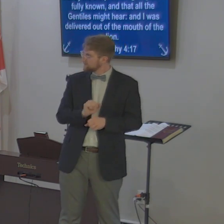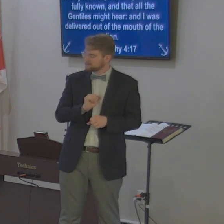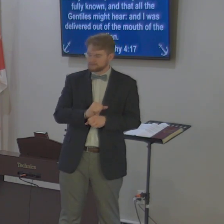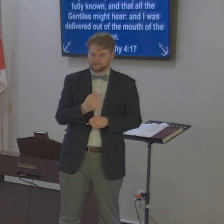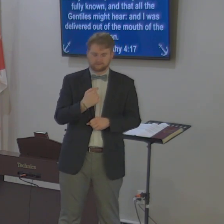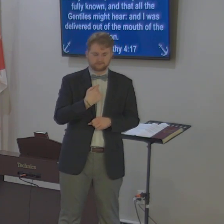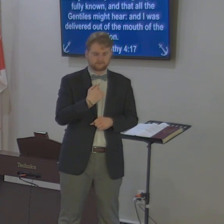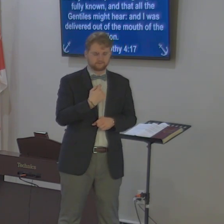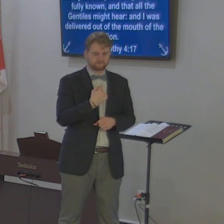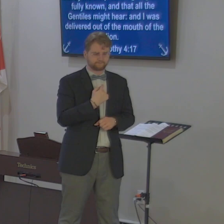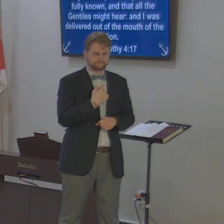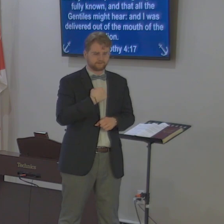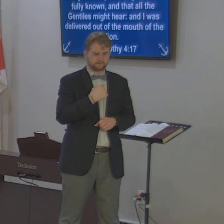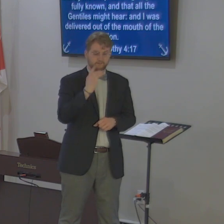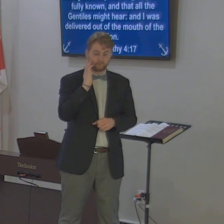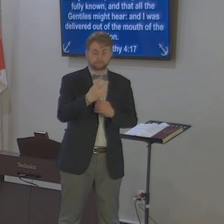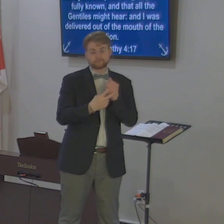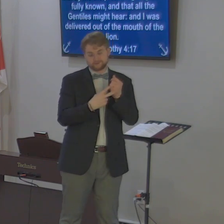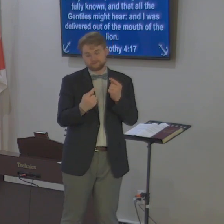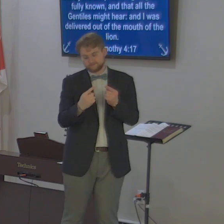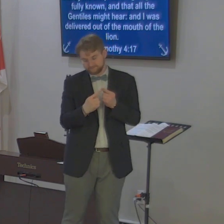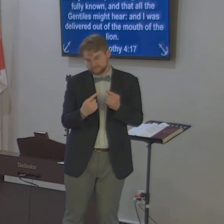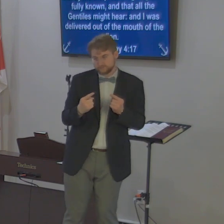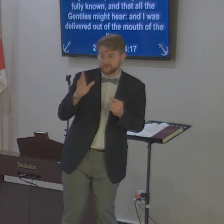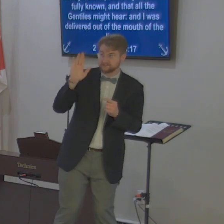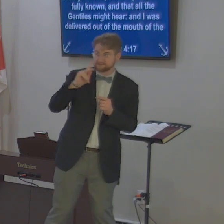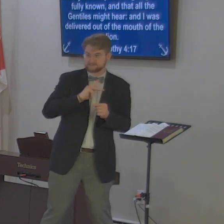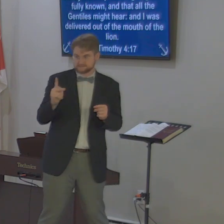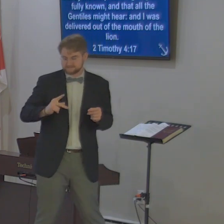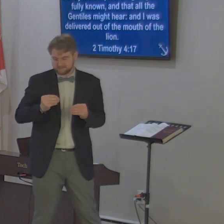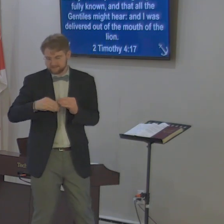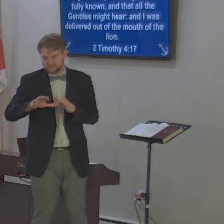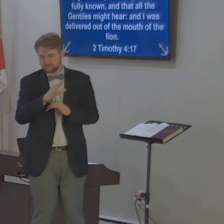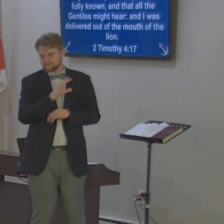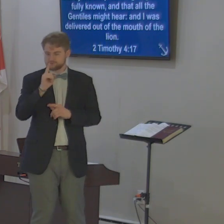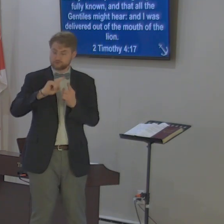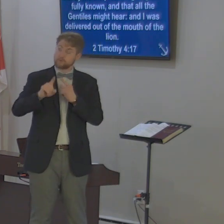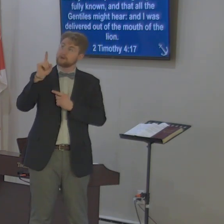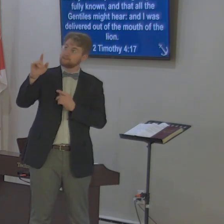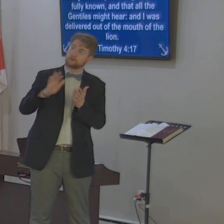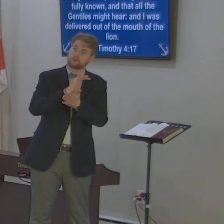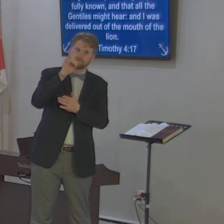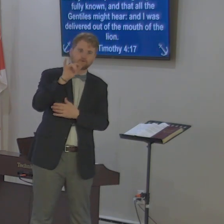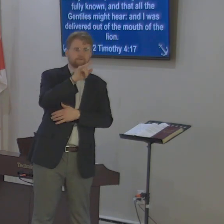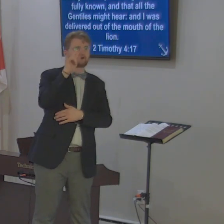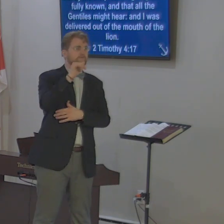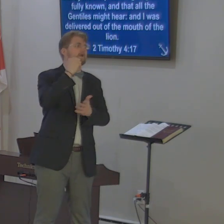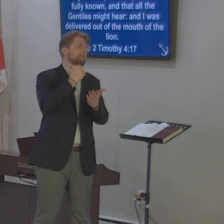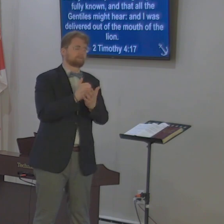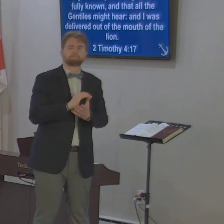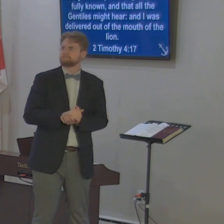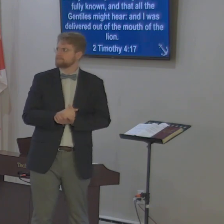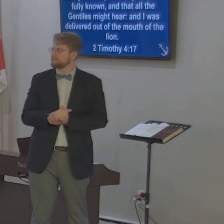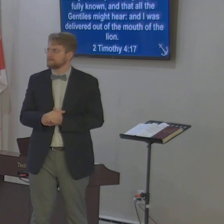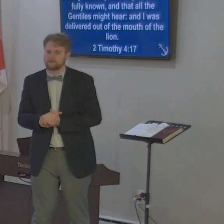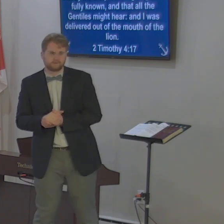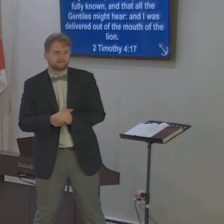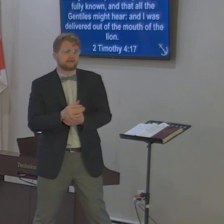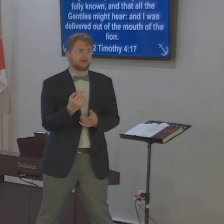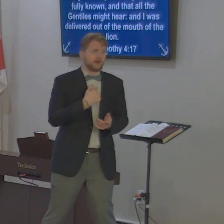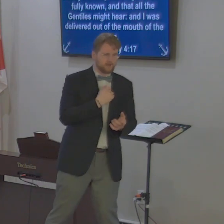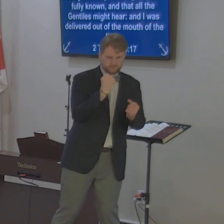and ever. Amen. Now, Paul didn't come to that conclusion by himself. He got to that conclusion by the conviction of the Holy Spirit of God. I realize the Holy Spirit of